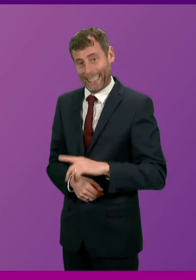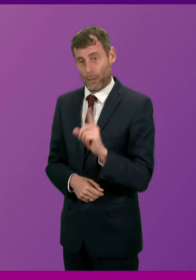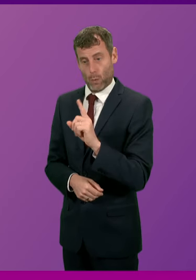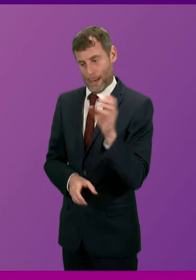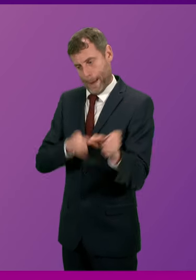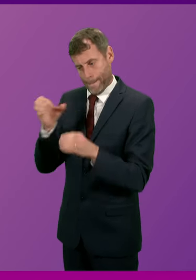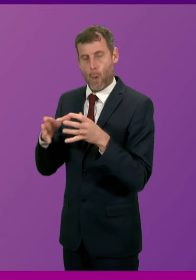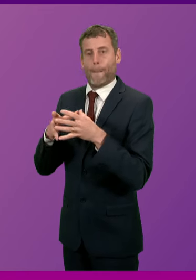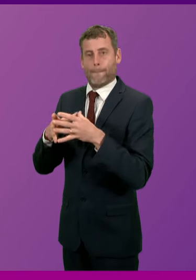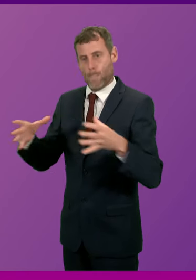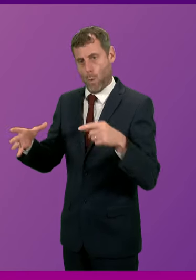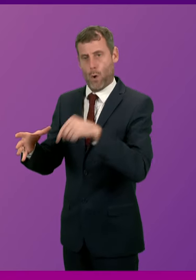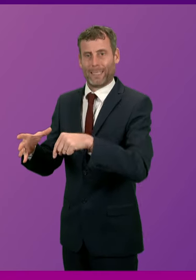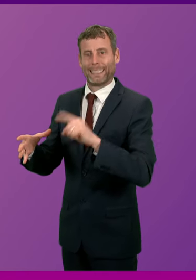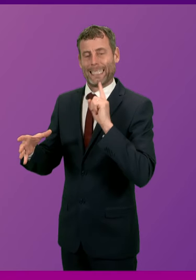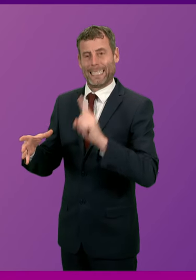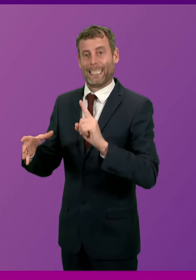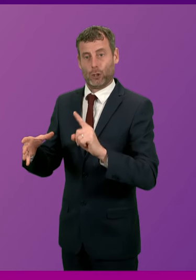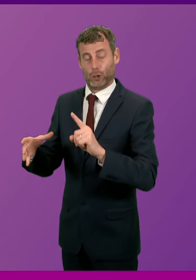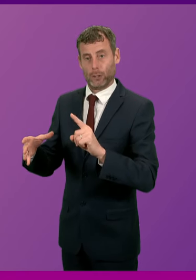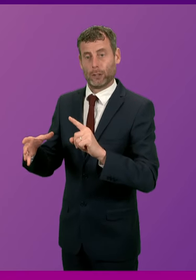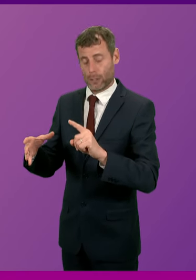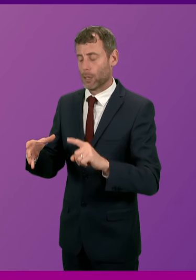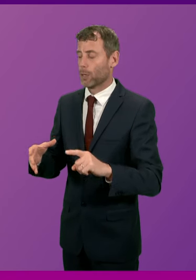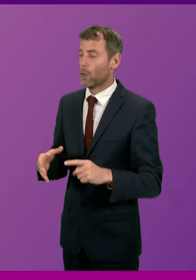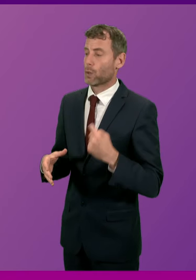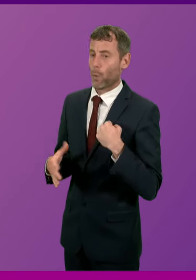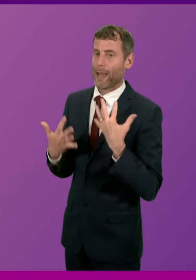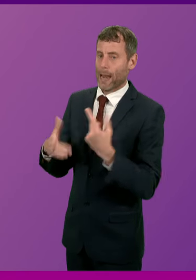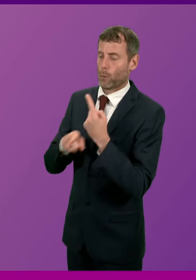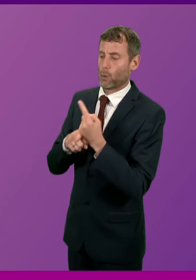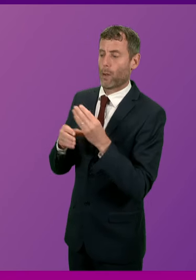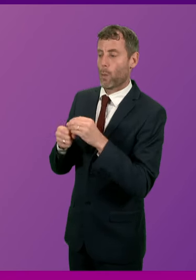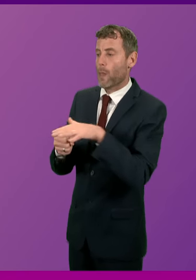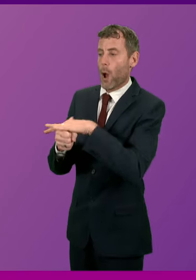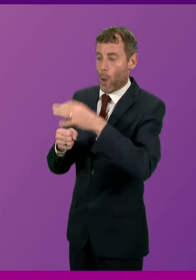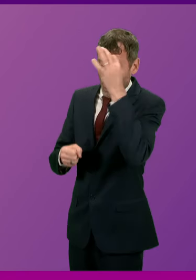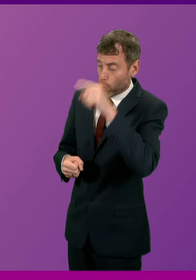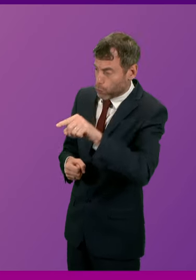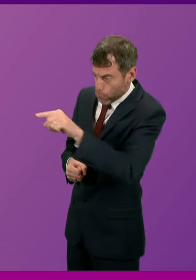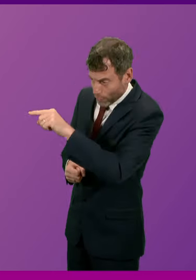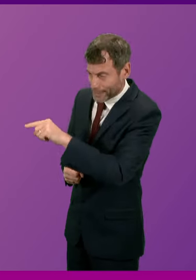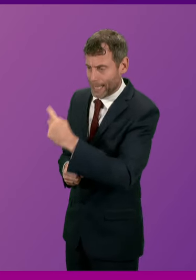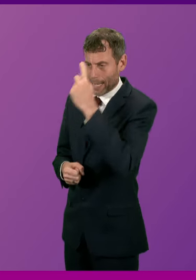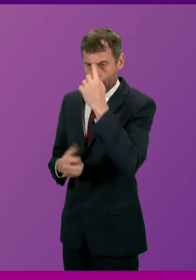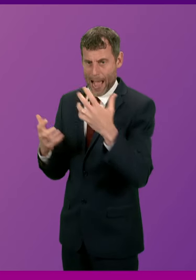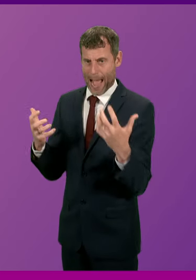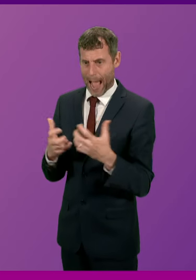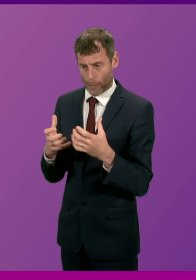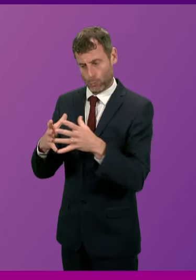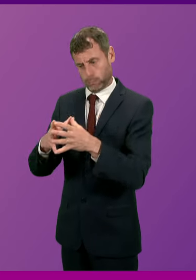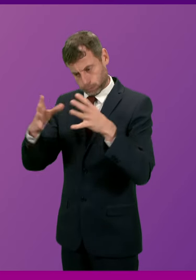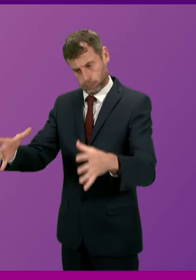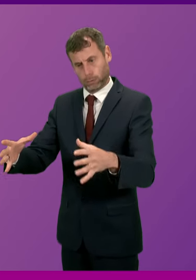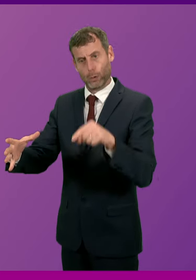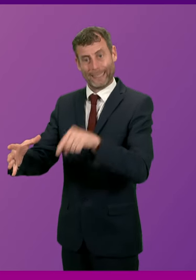fewer teachers in our schools. We are currently in discussion with the Convention of Scottish Local Authorities and wish to work with our local authority partners to deliver our